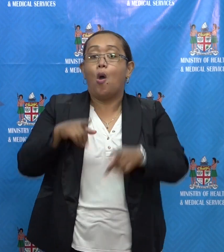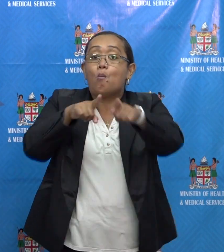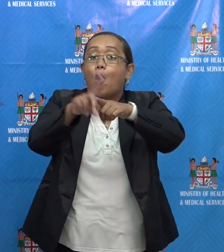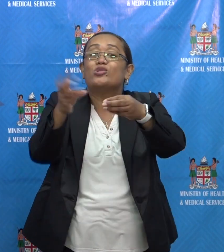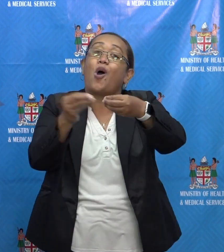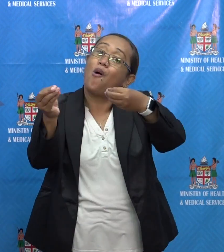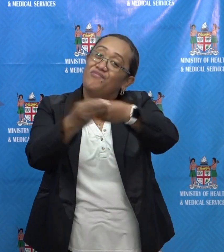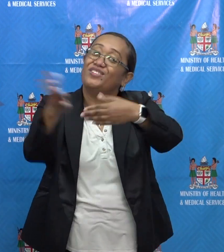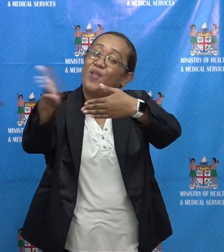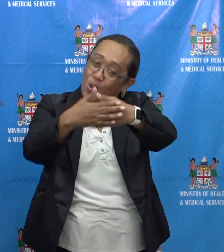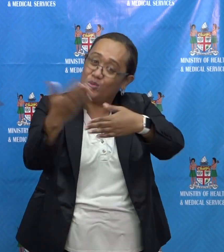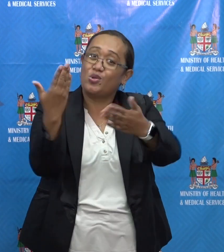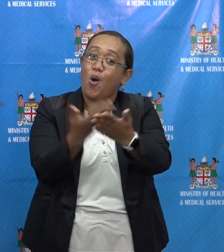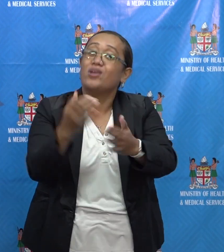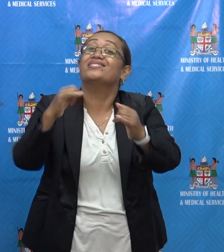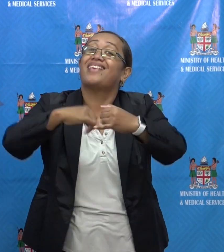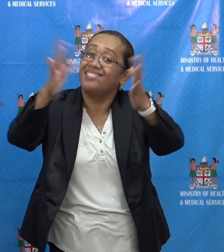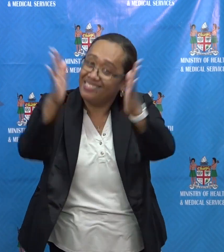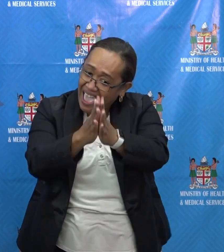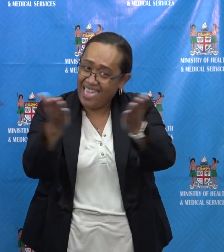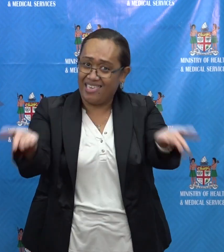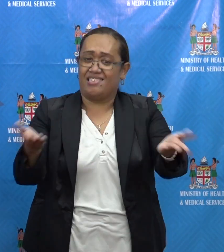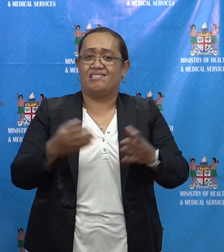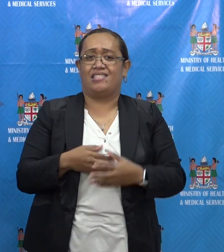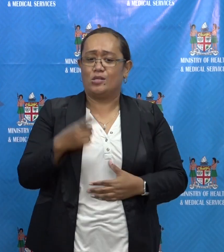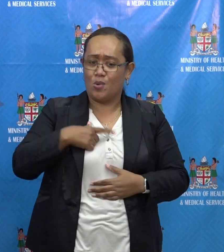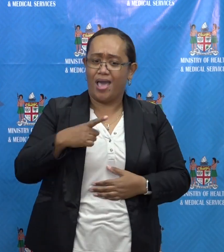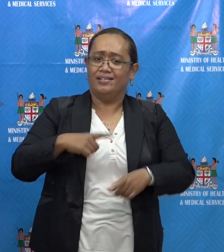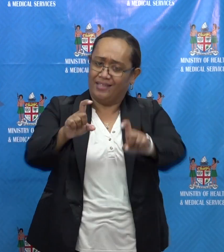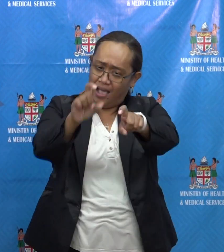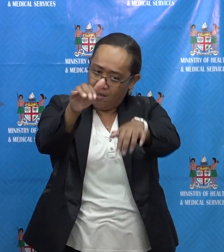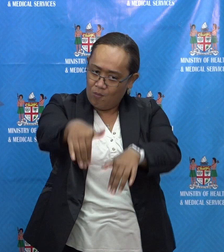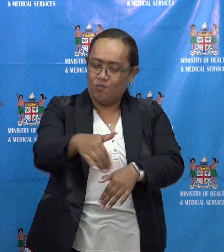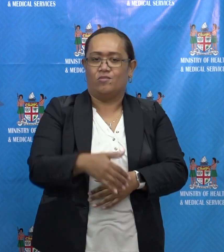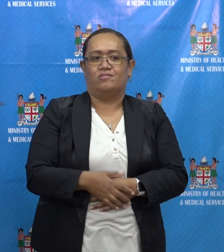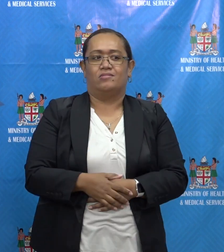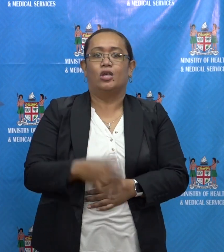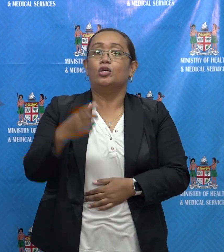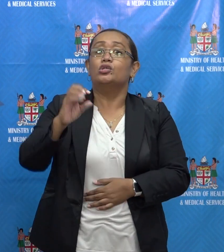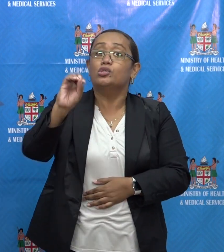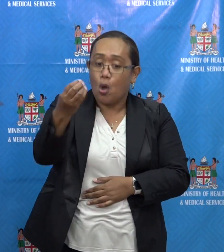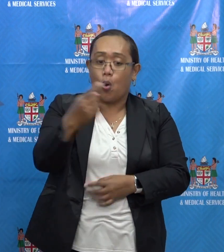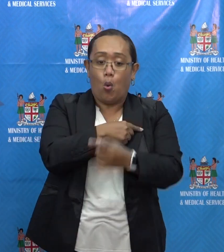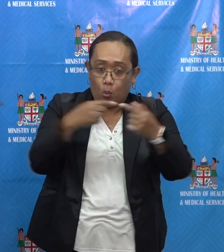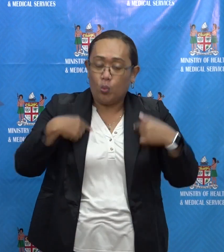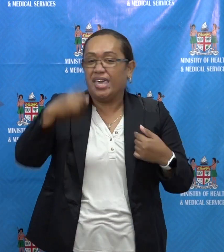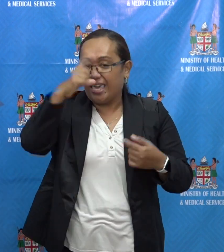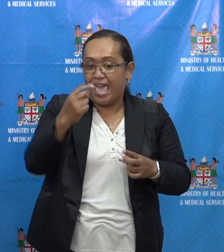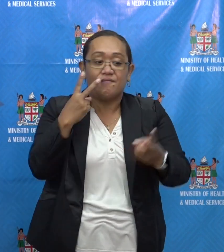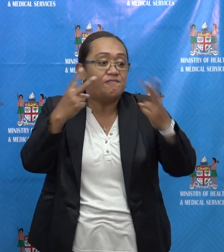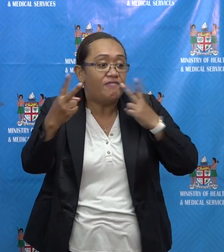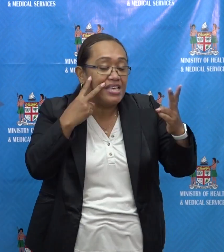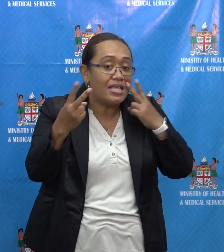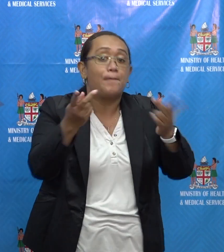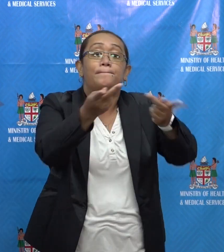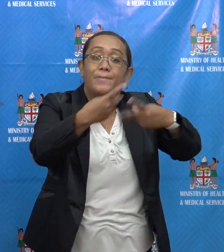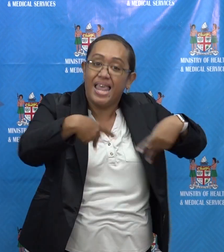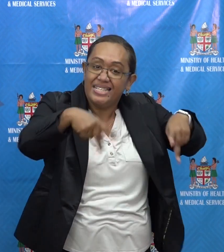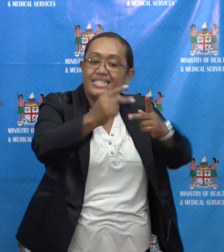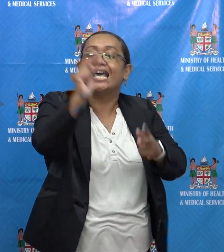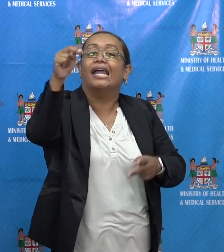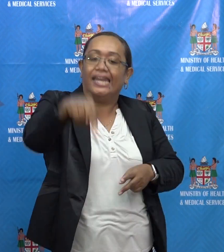day to choose to ramp up our screening programs. We just want